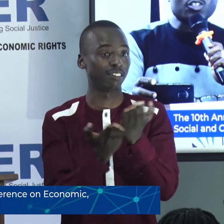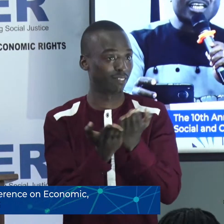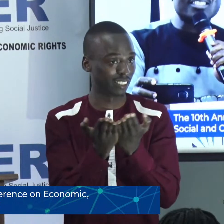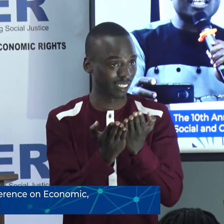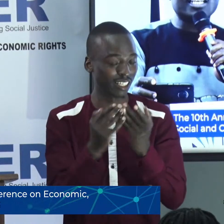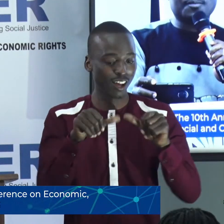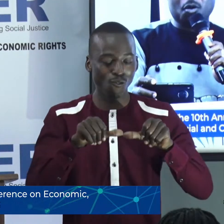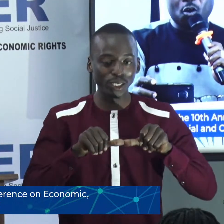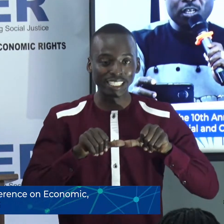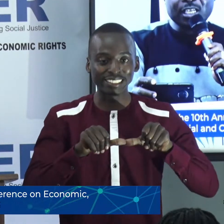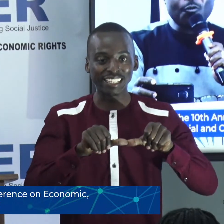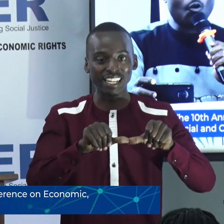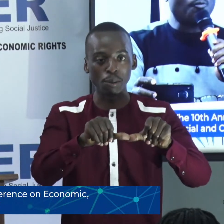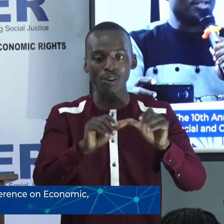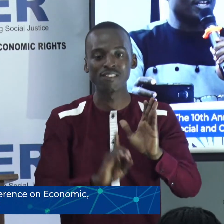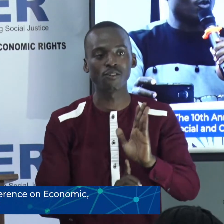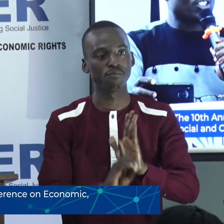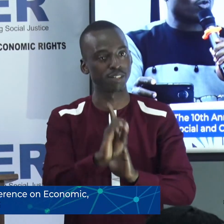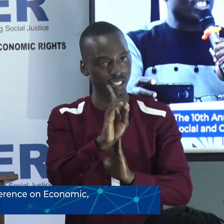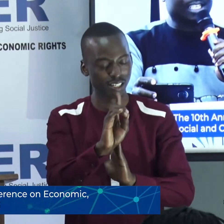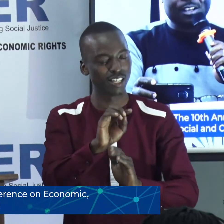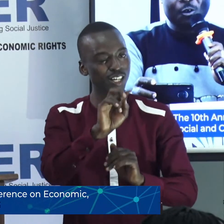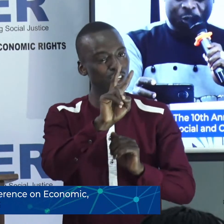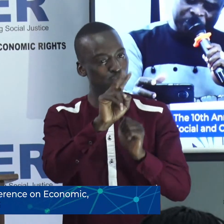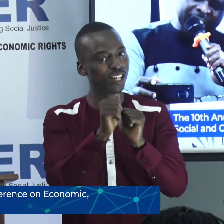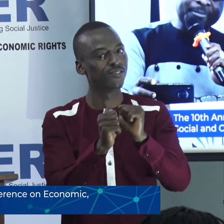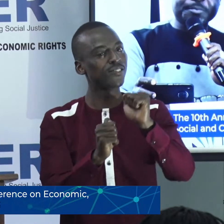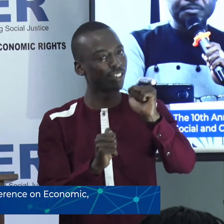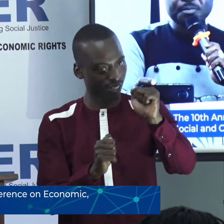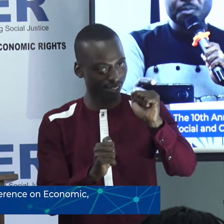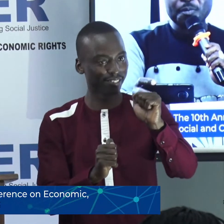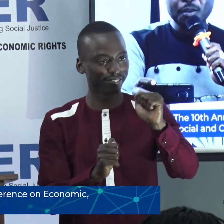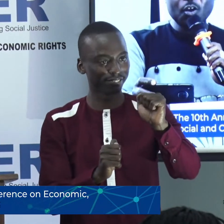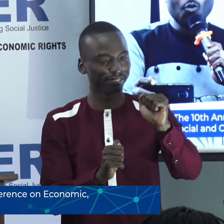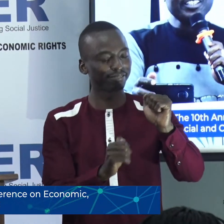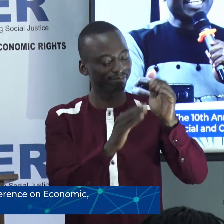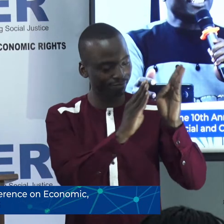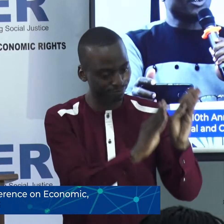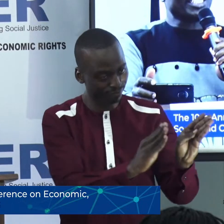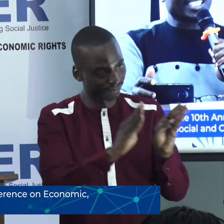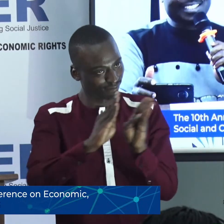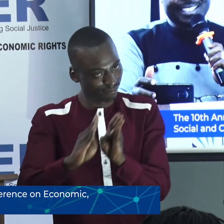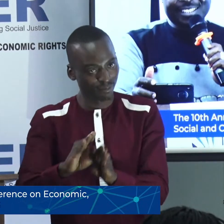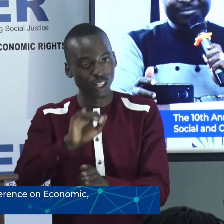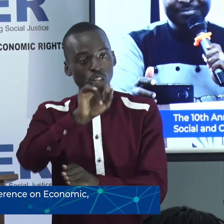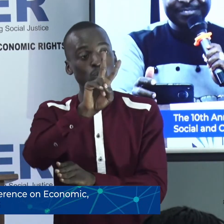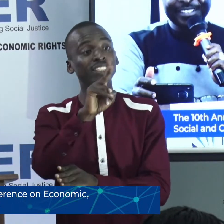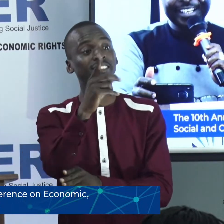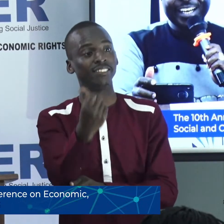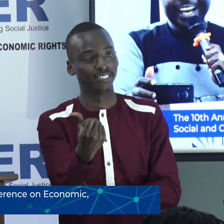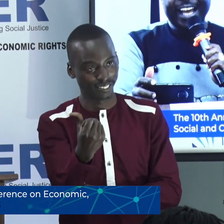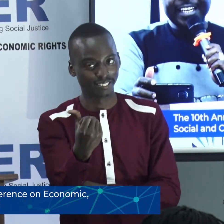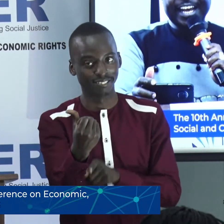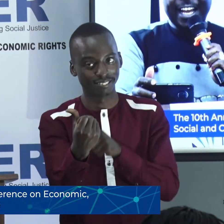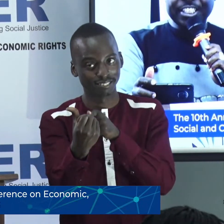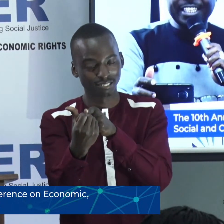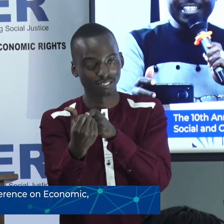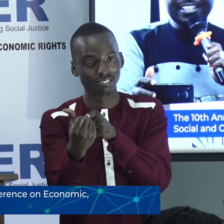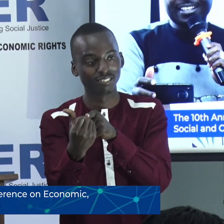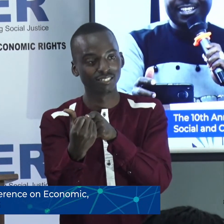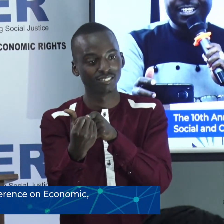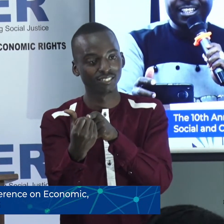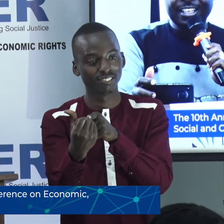for sustainable development. That was 2015. We returned in 2016, and